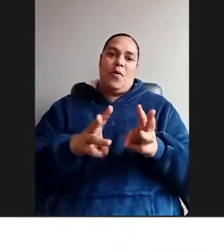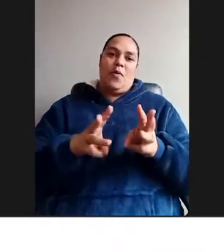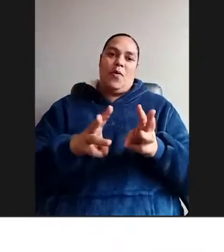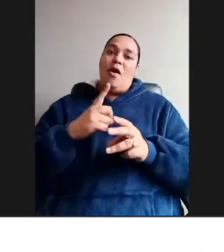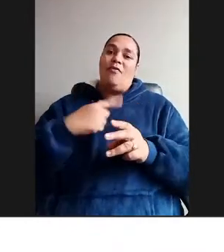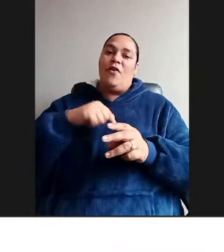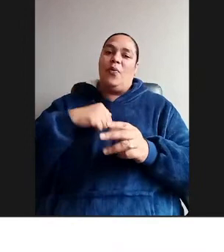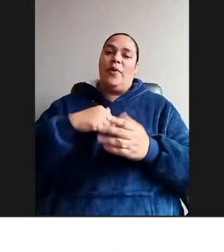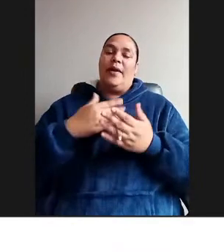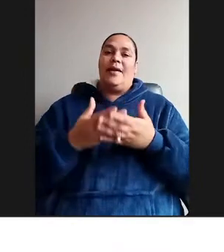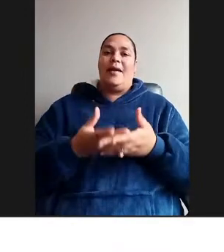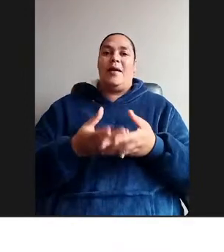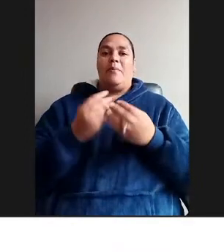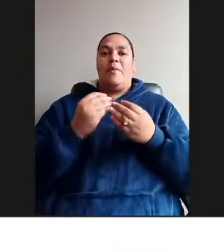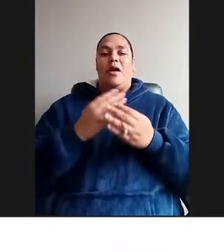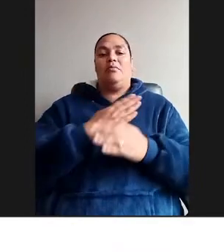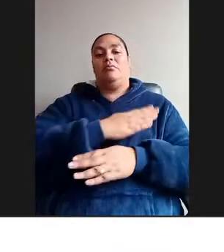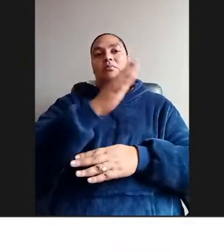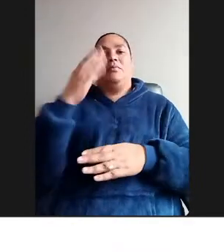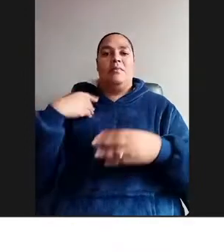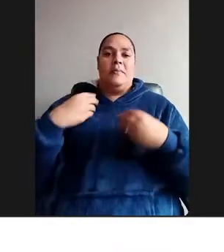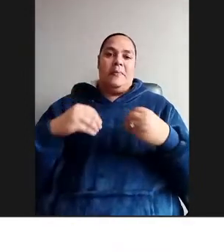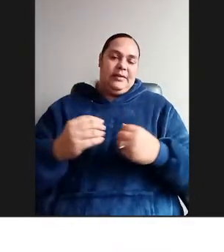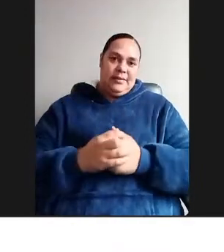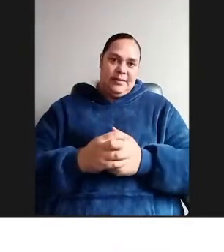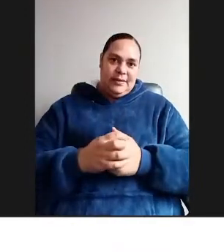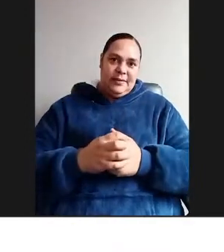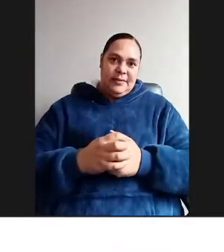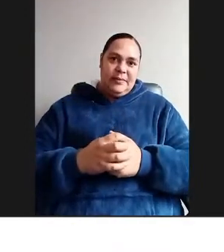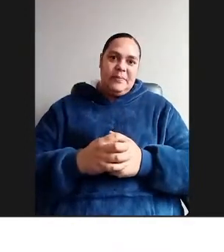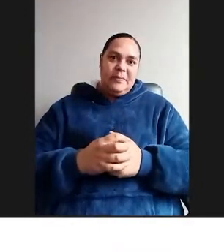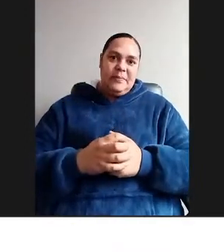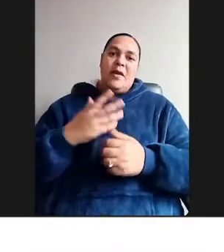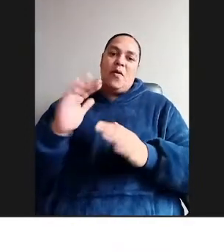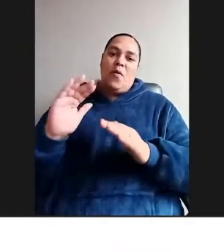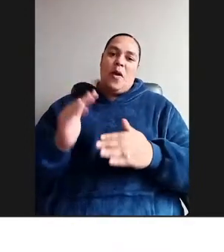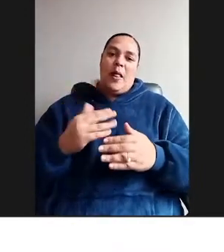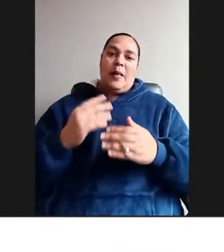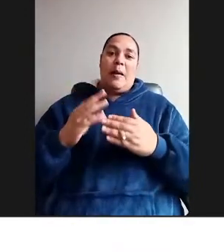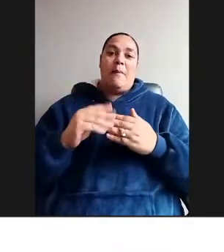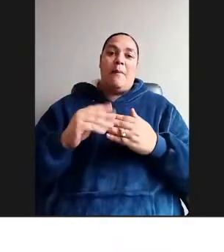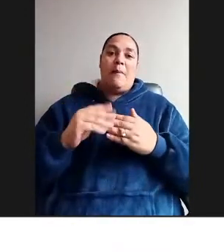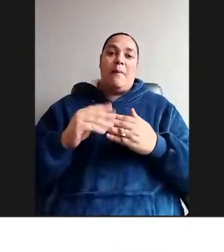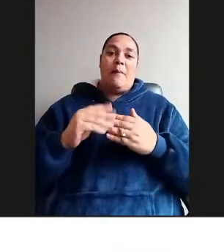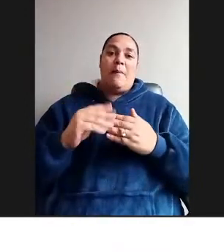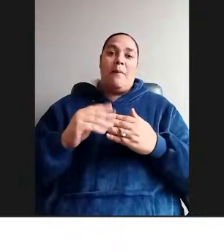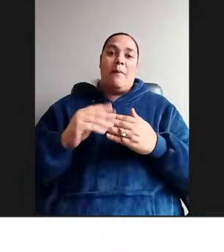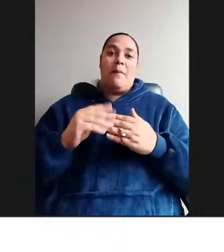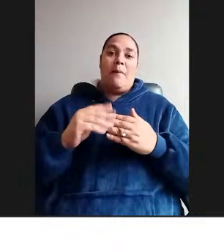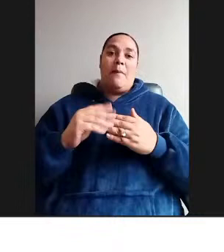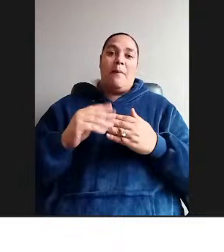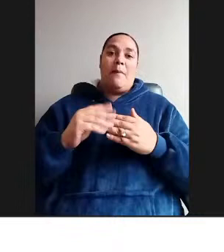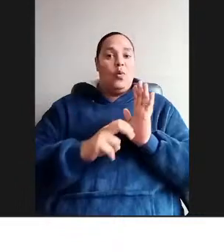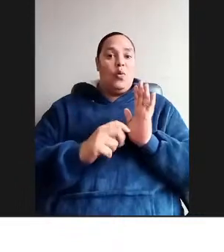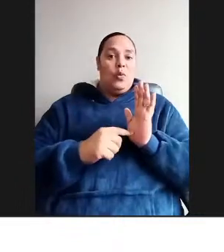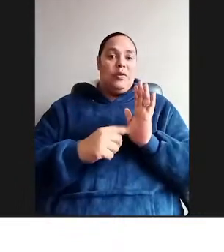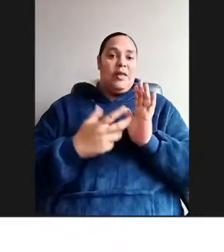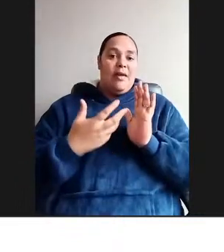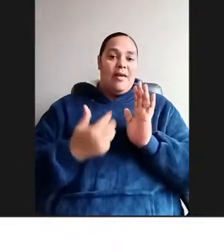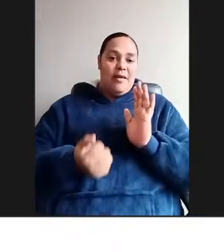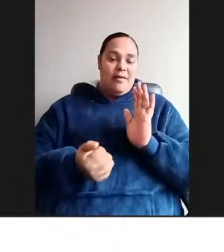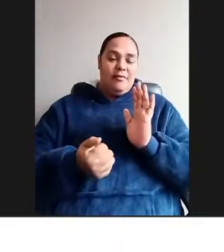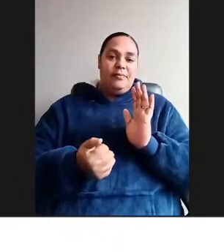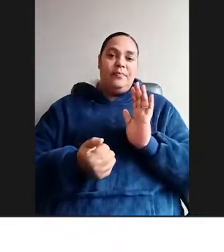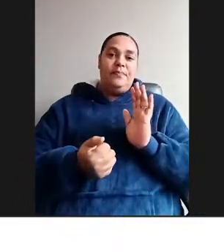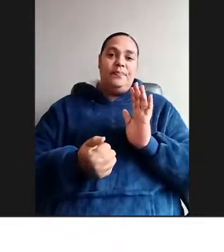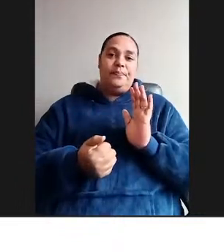through our business today. I have welcomed all members. We are aware of the rules of engagement when it comes to